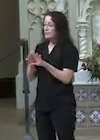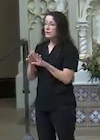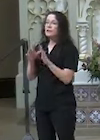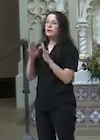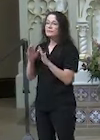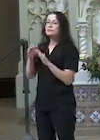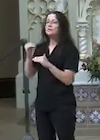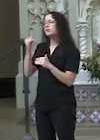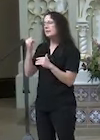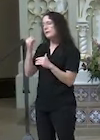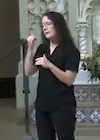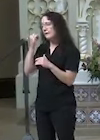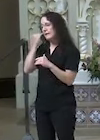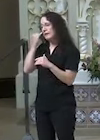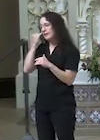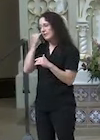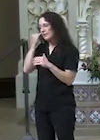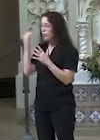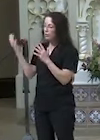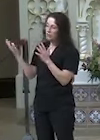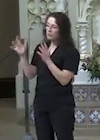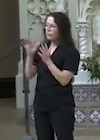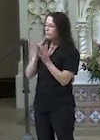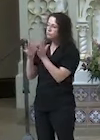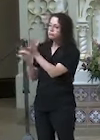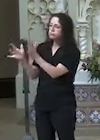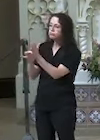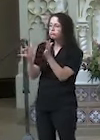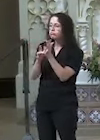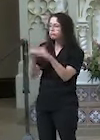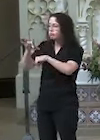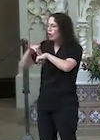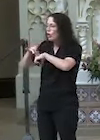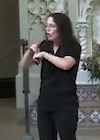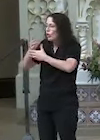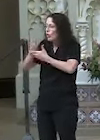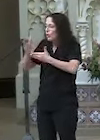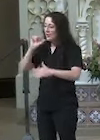Overusing Mother Earth's resources for our own